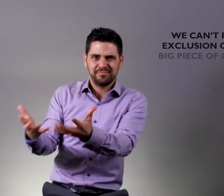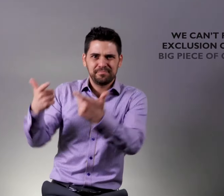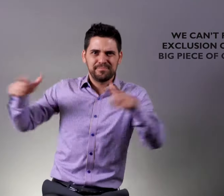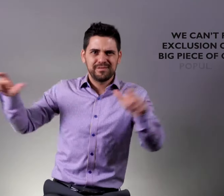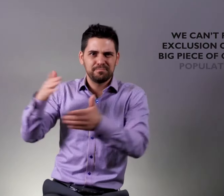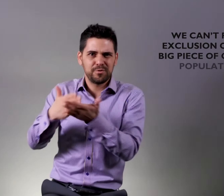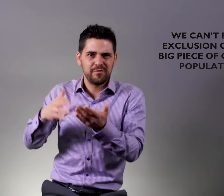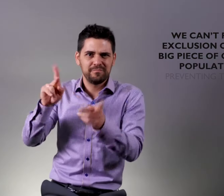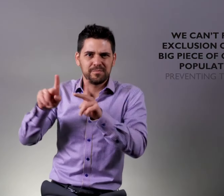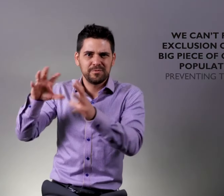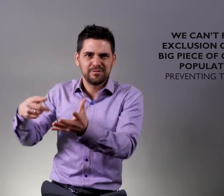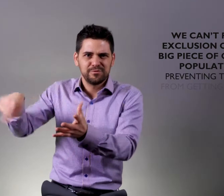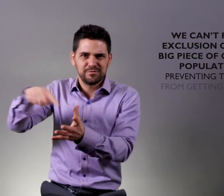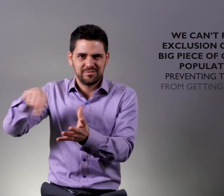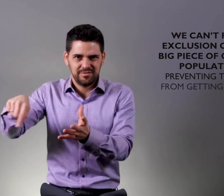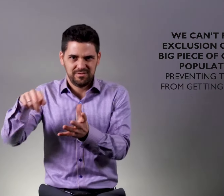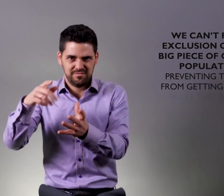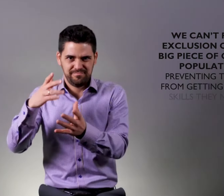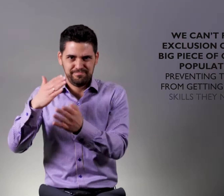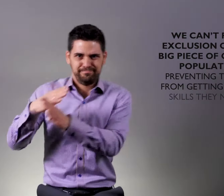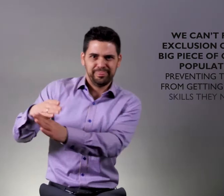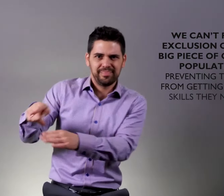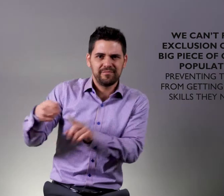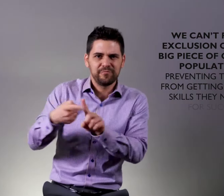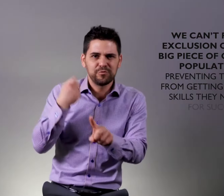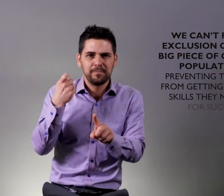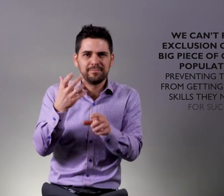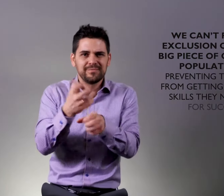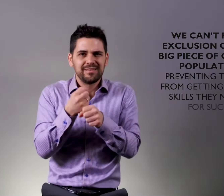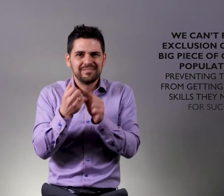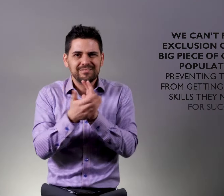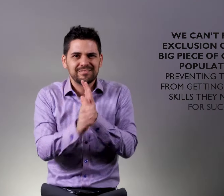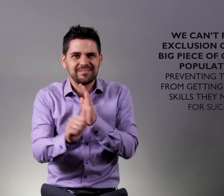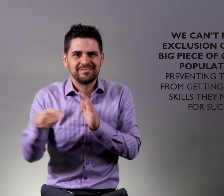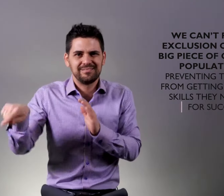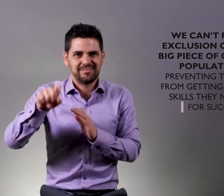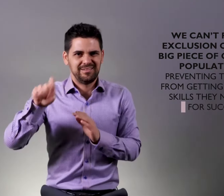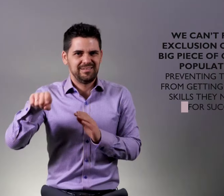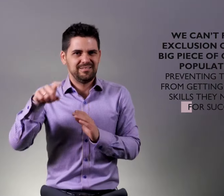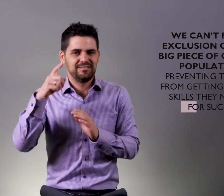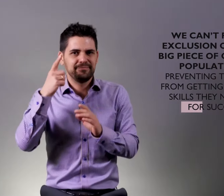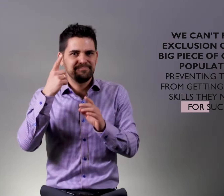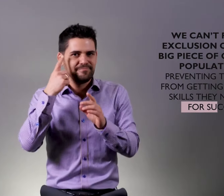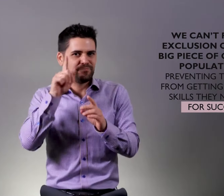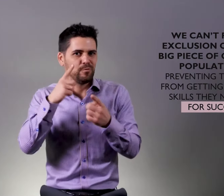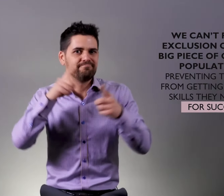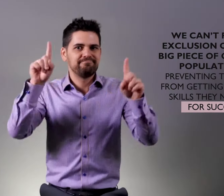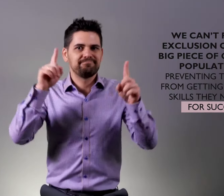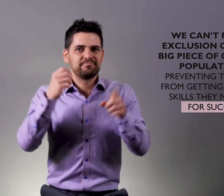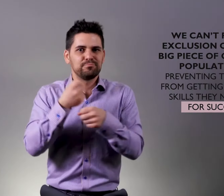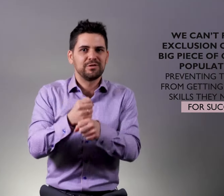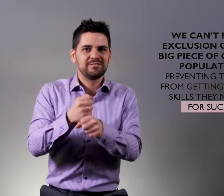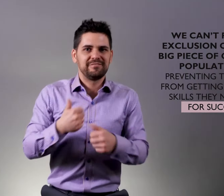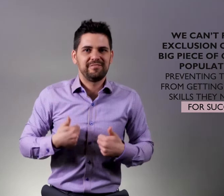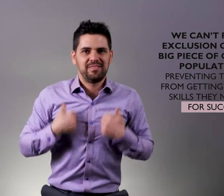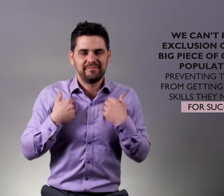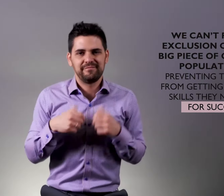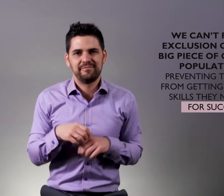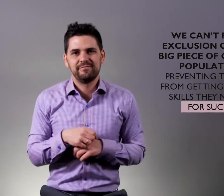of our population, preventing them from getting the skills they need for successful, productive lives. We have